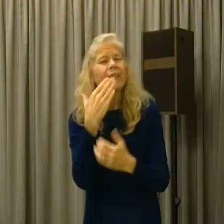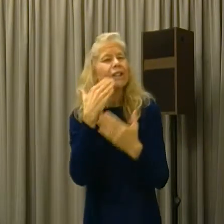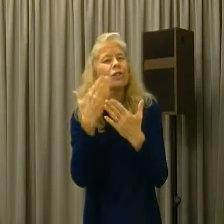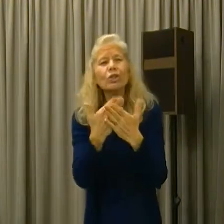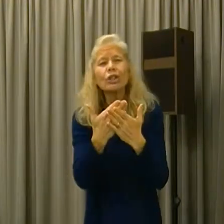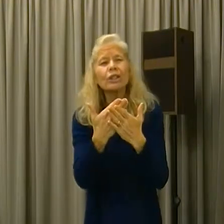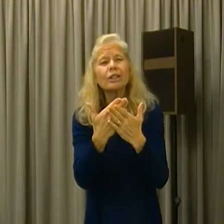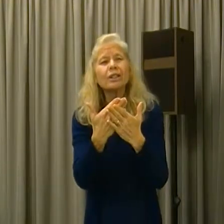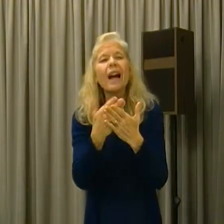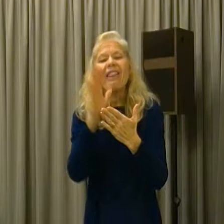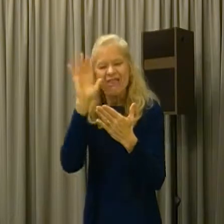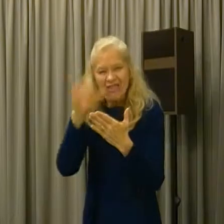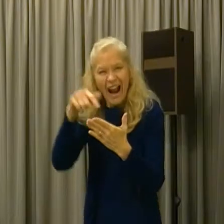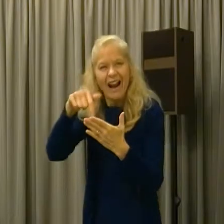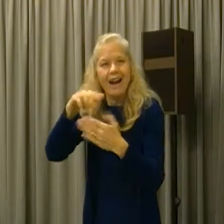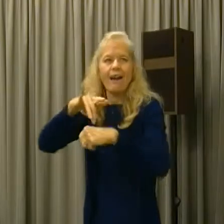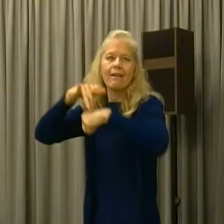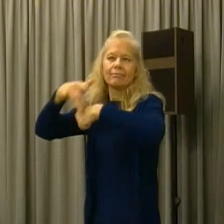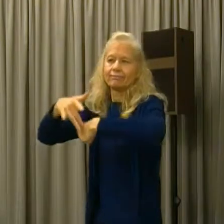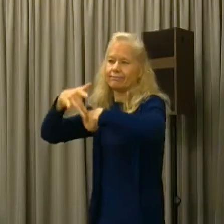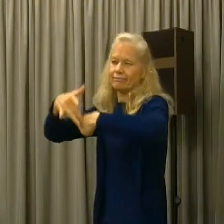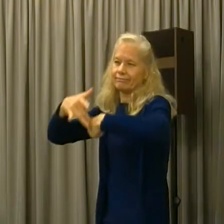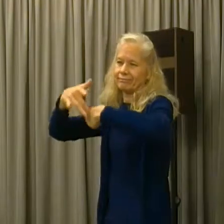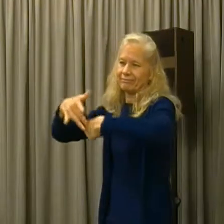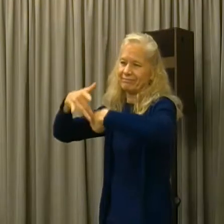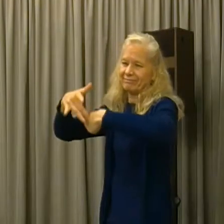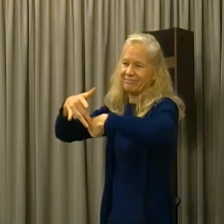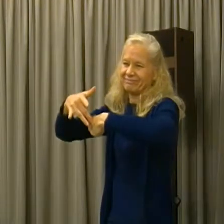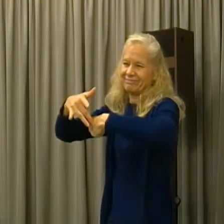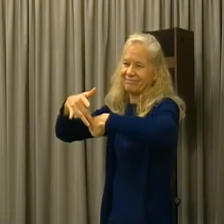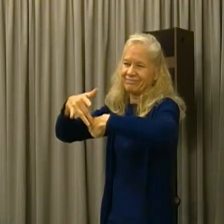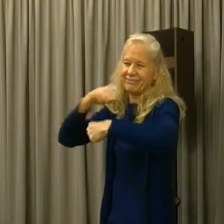if we get our thinking straight, our living will be straight.